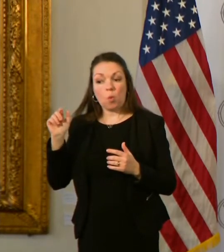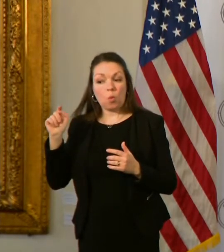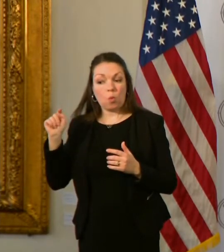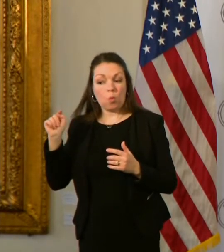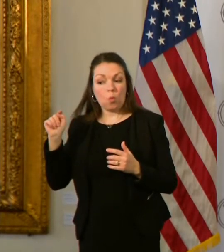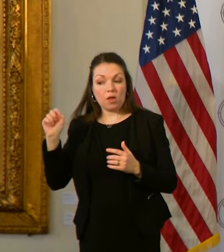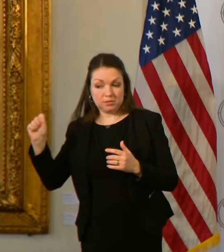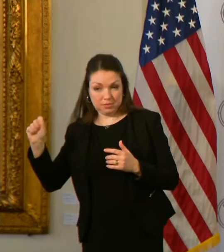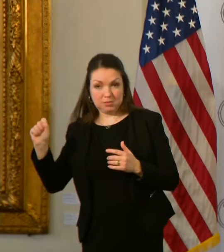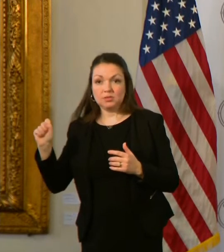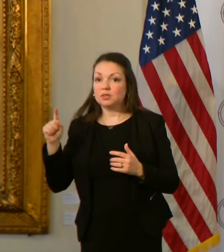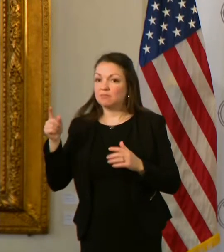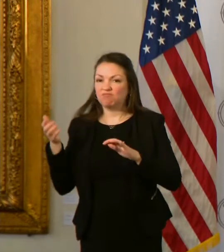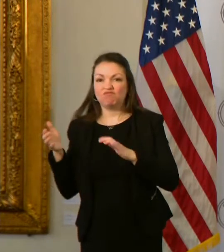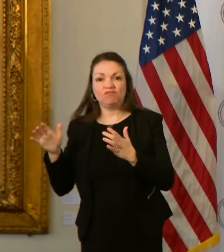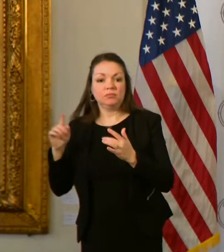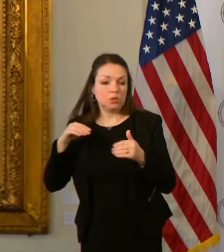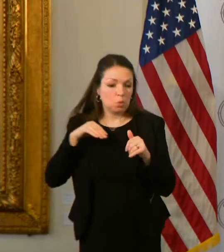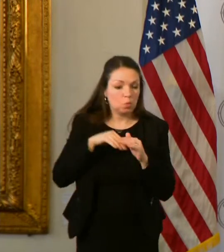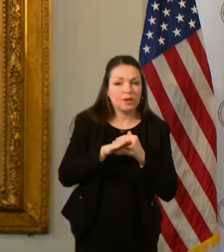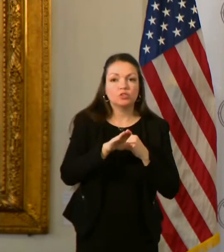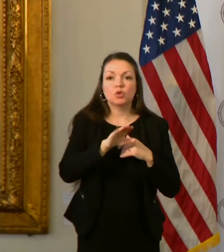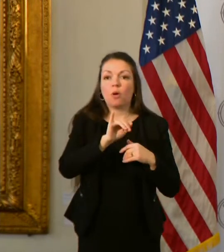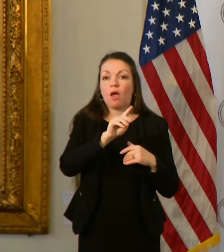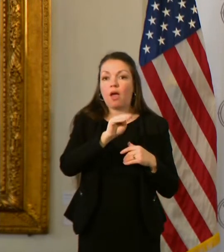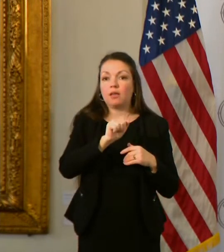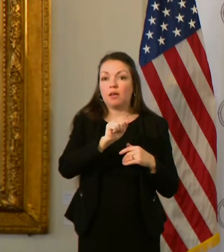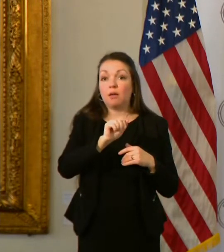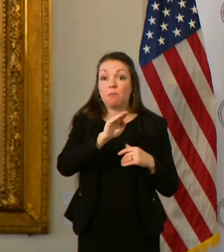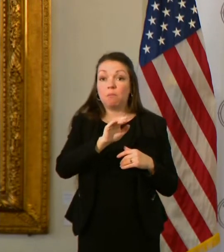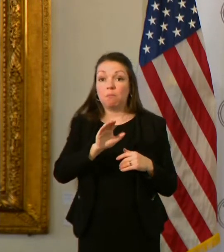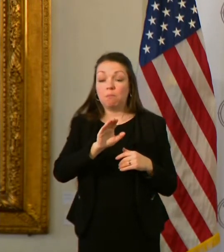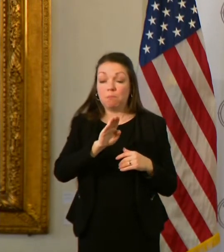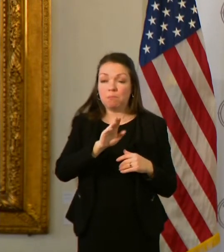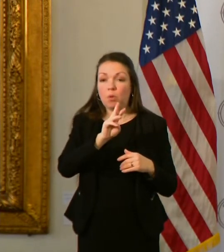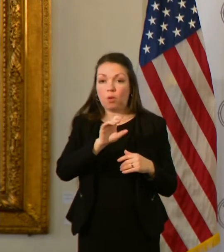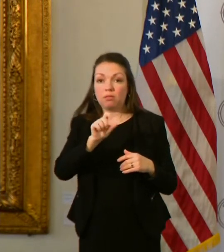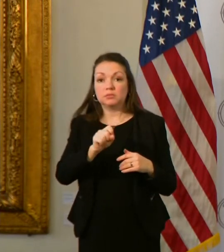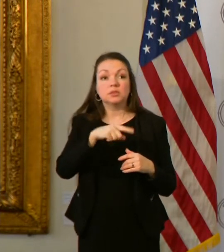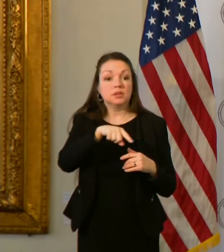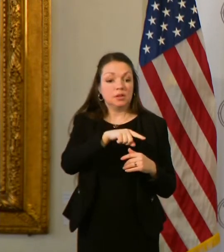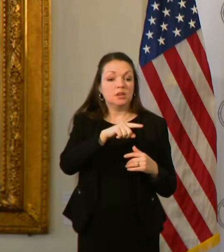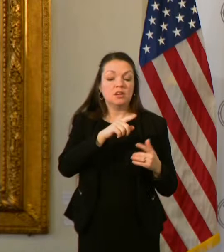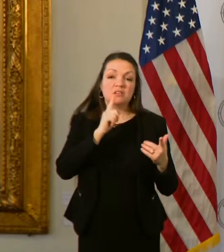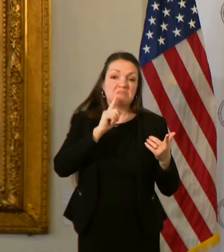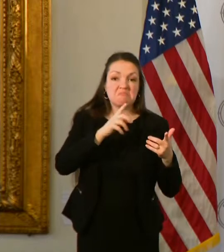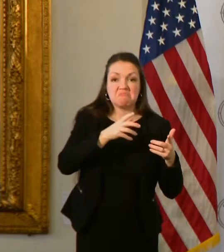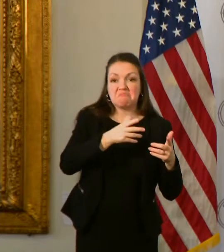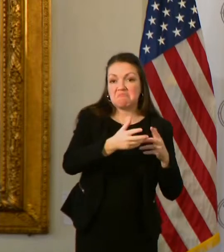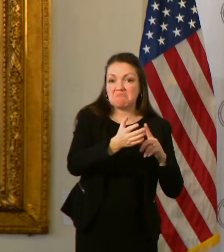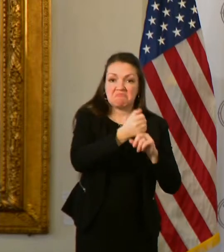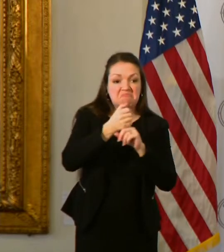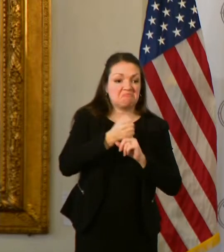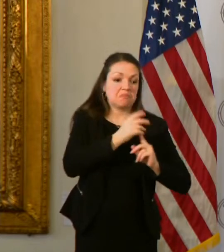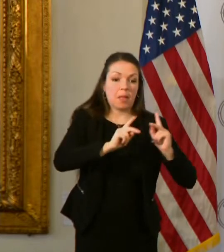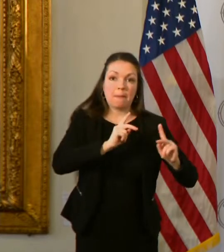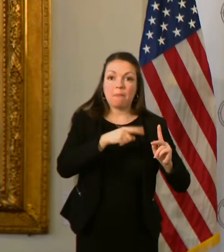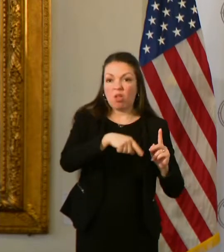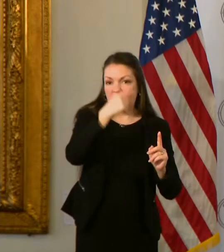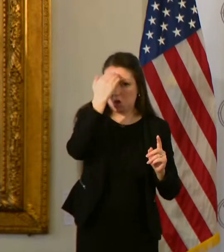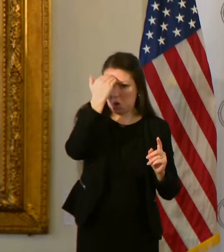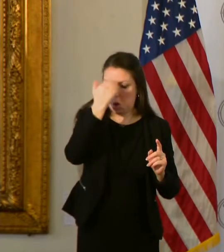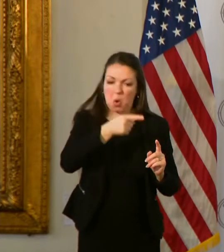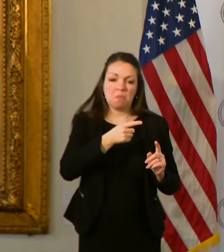Wells housing projects and shook down people whom he believed would not be believed by the justice system. To